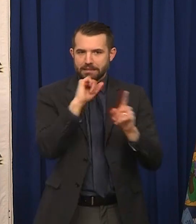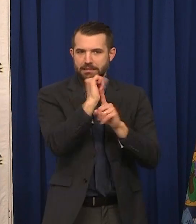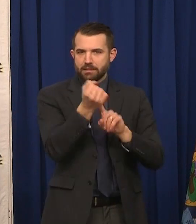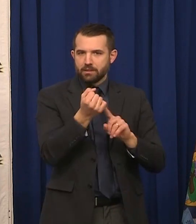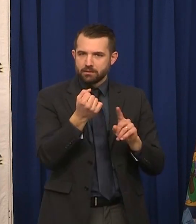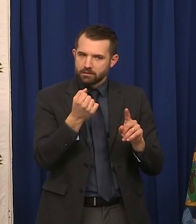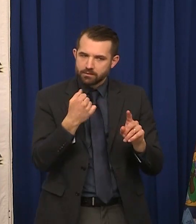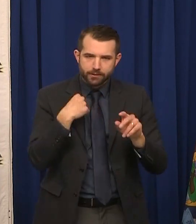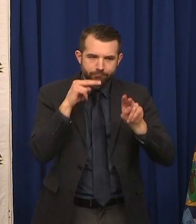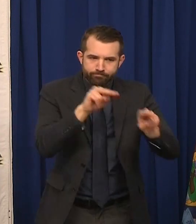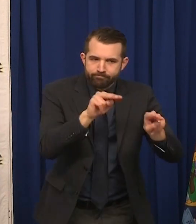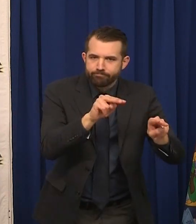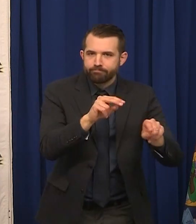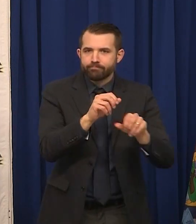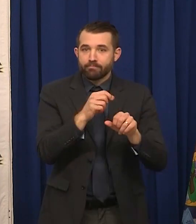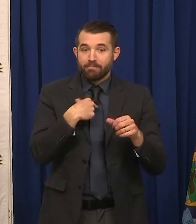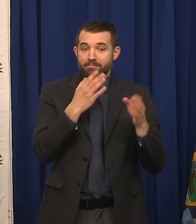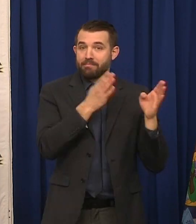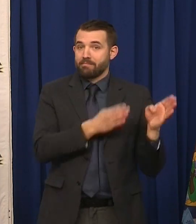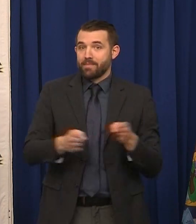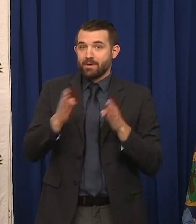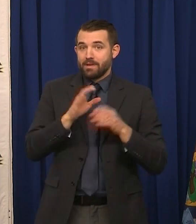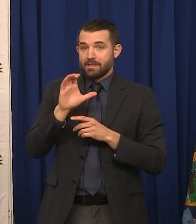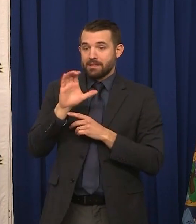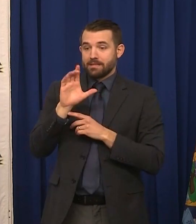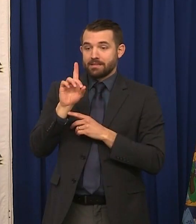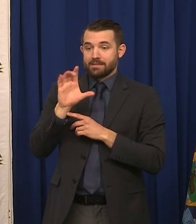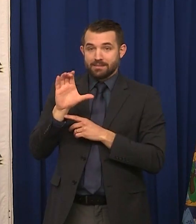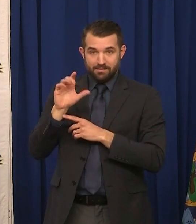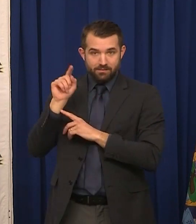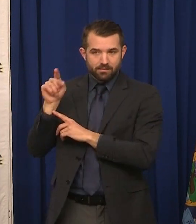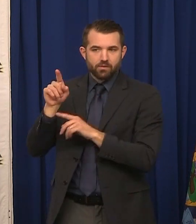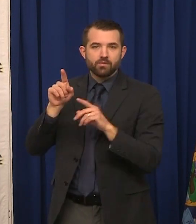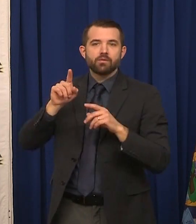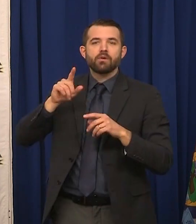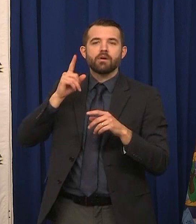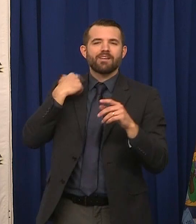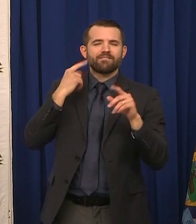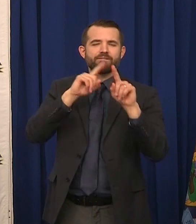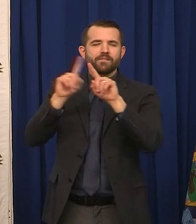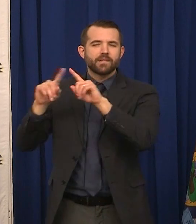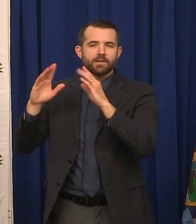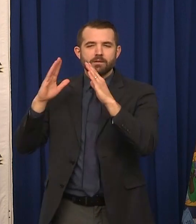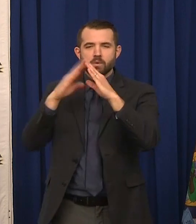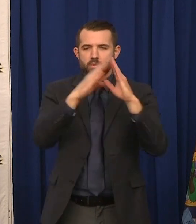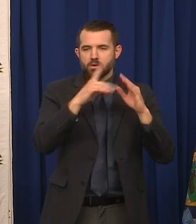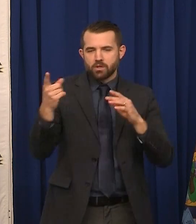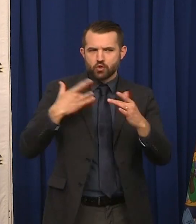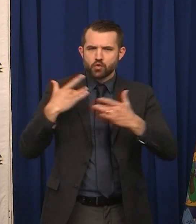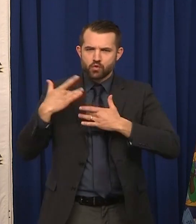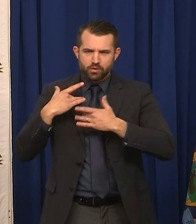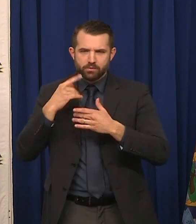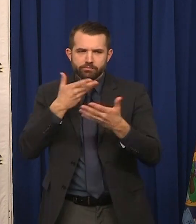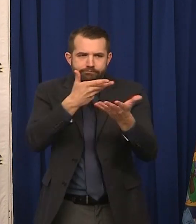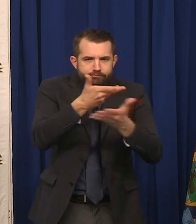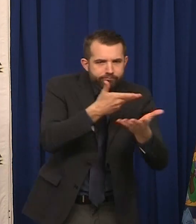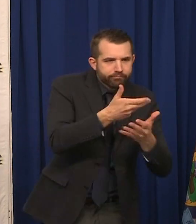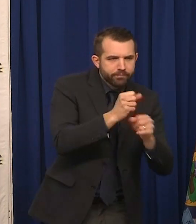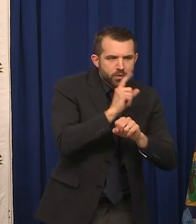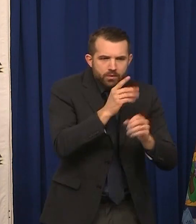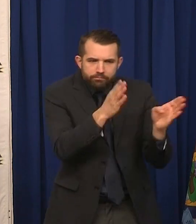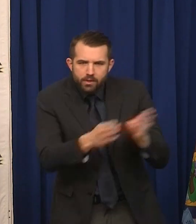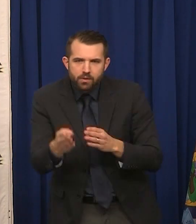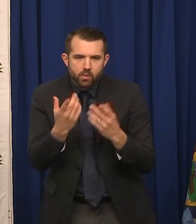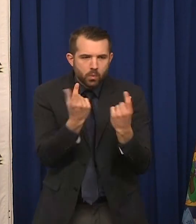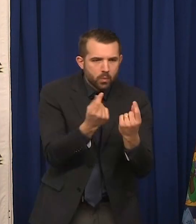concert with city officials, we're now shifting into the response. Does that answer your question, Steve? It does. And if